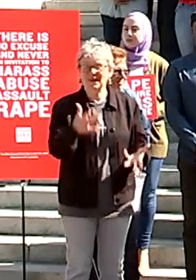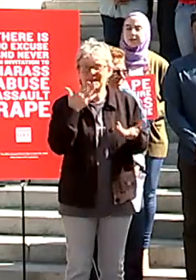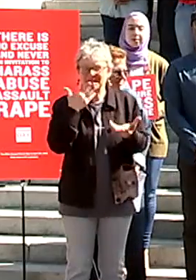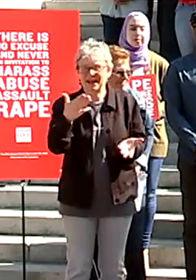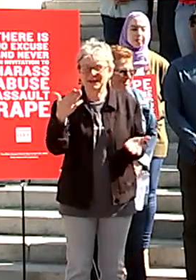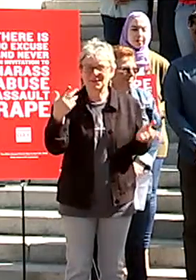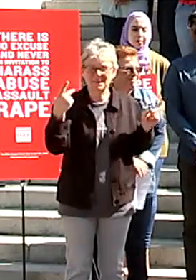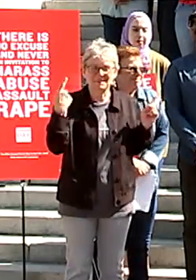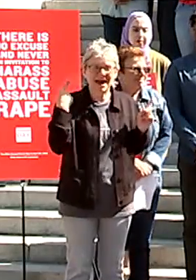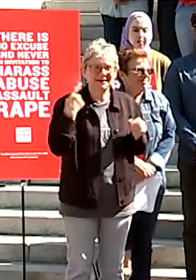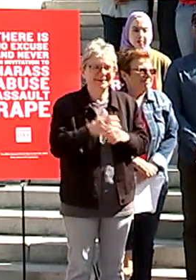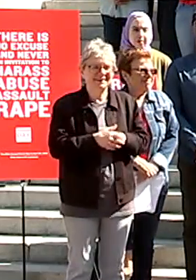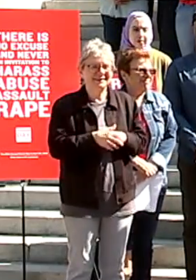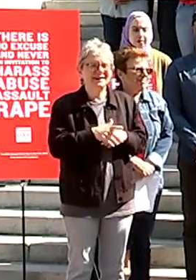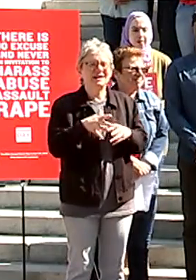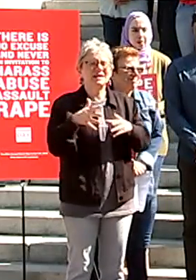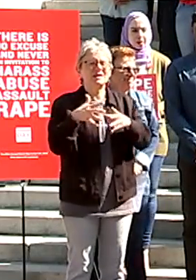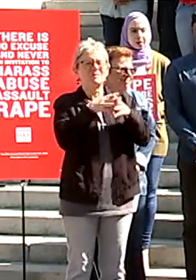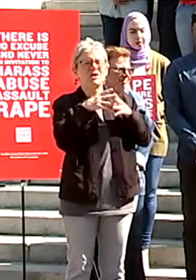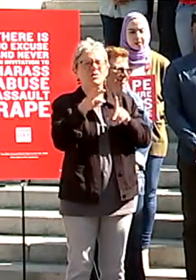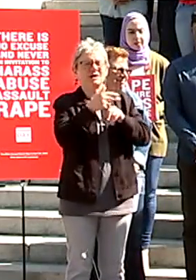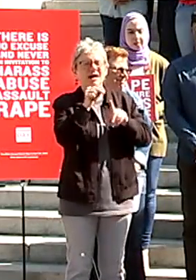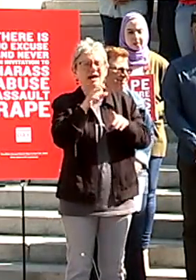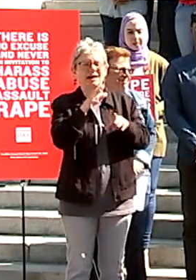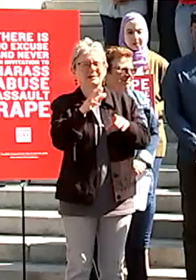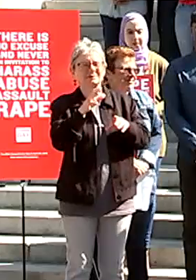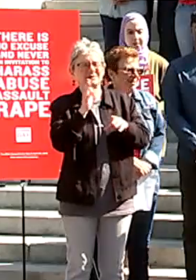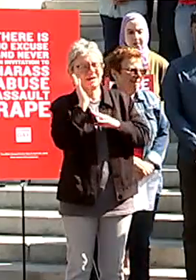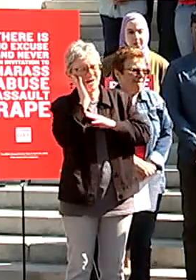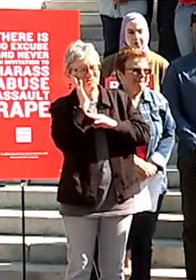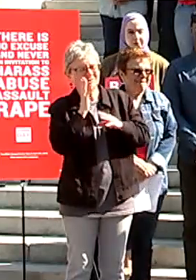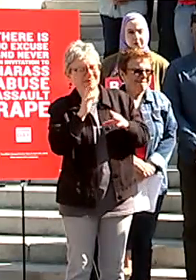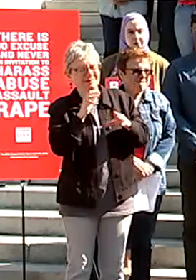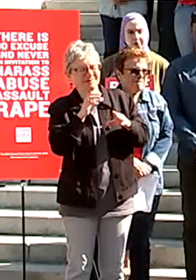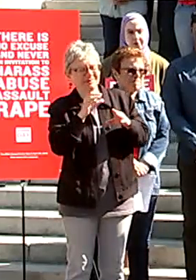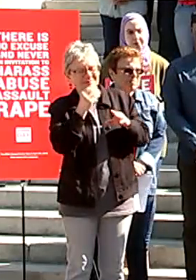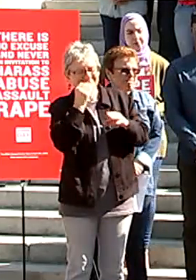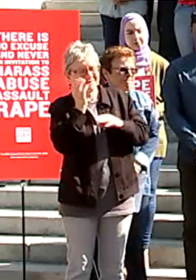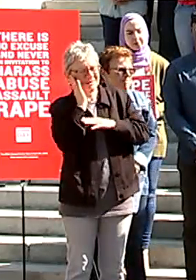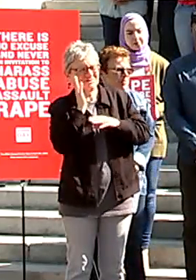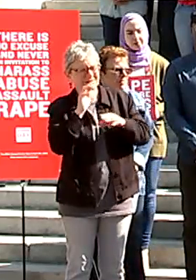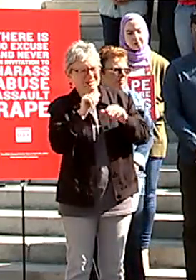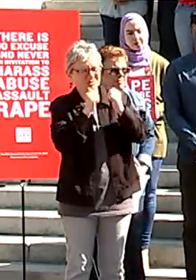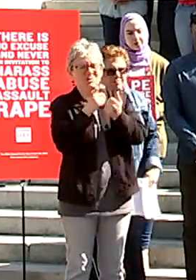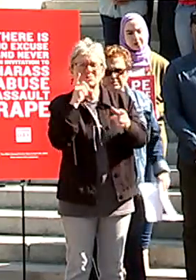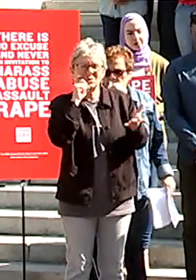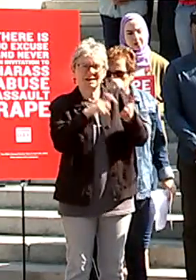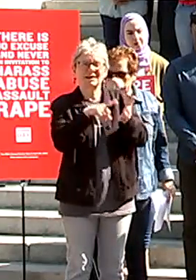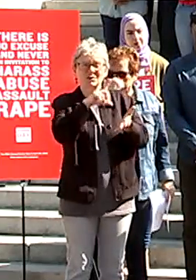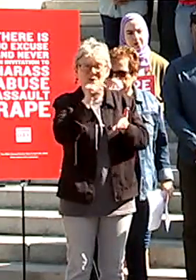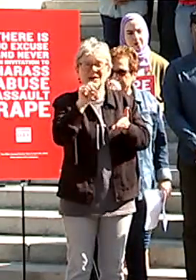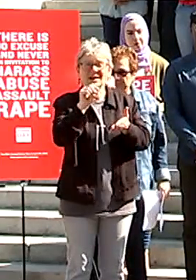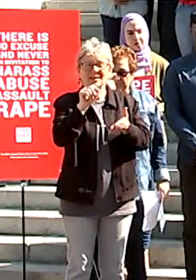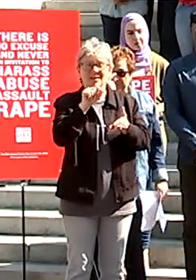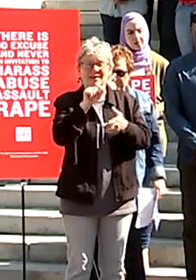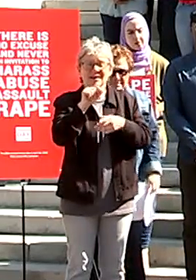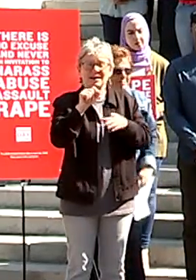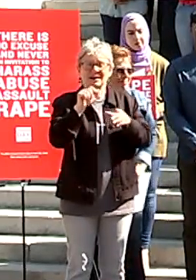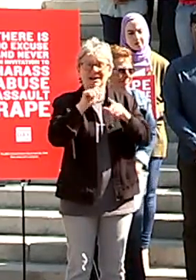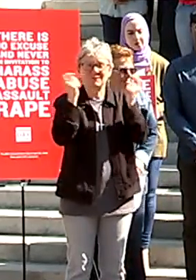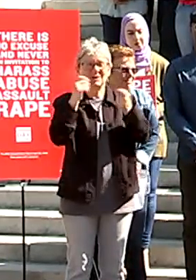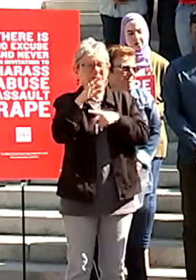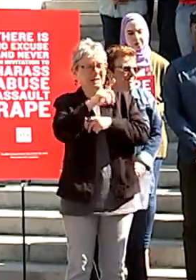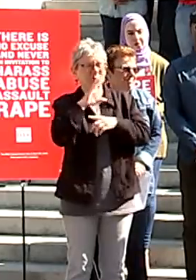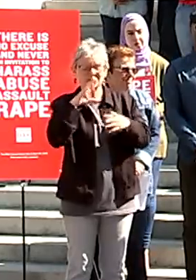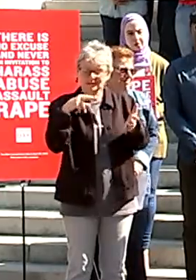Thank you, Patty. The American Hotel and Lodging Association is proud to recognize the 20th anniversary of Denim Day by standing